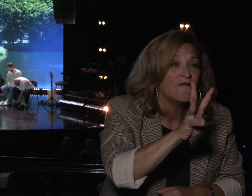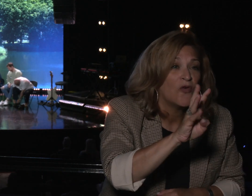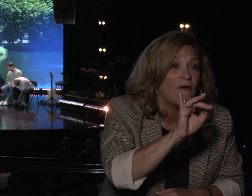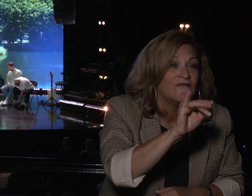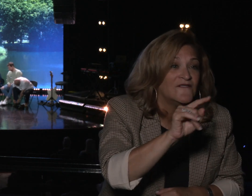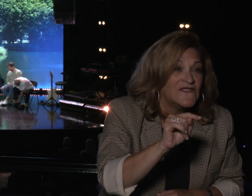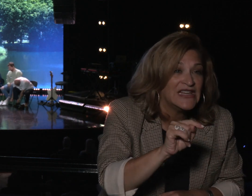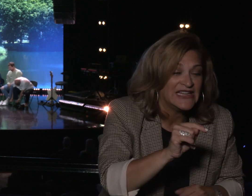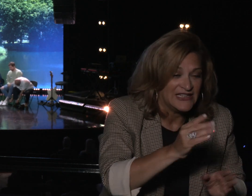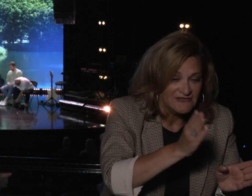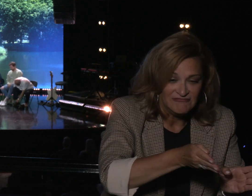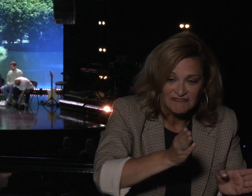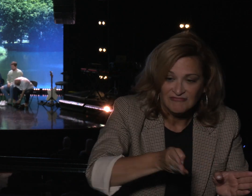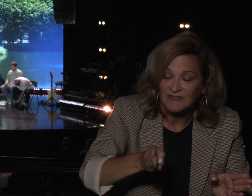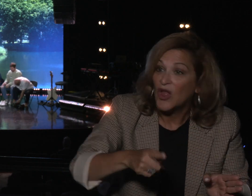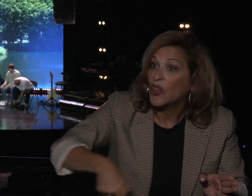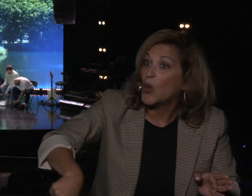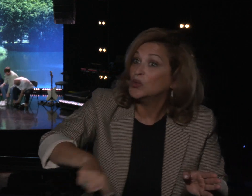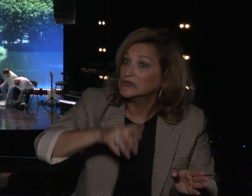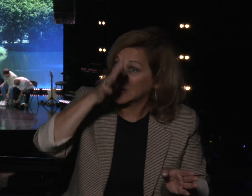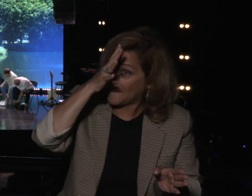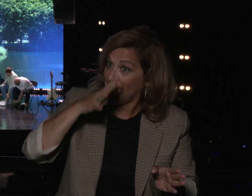men's non-pedicured,